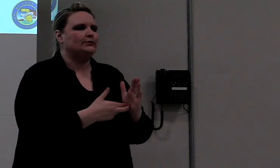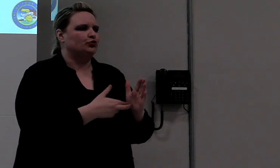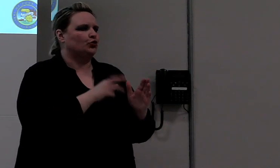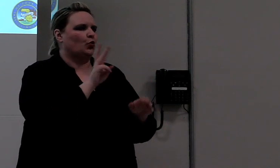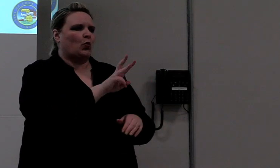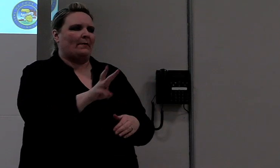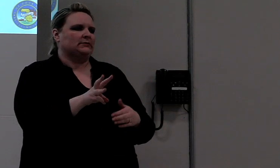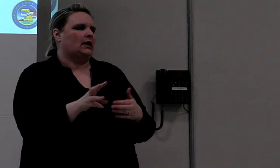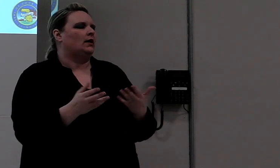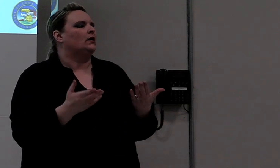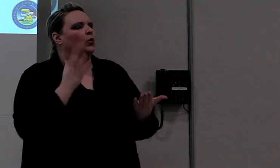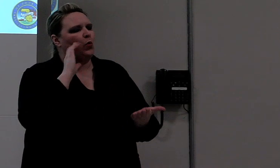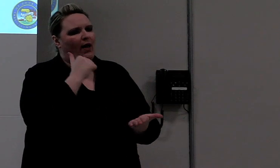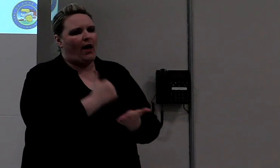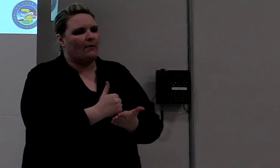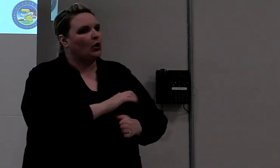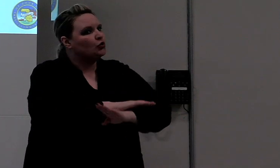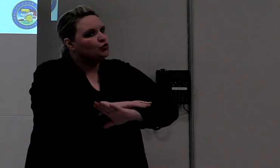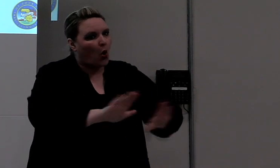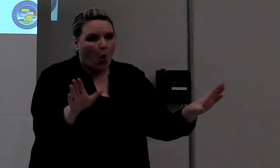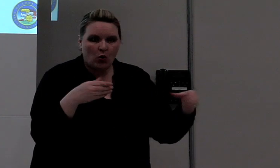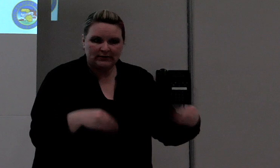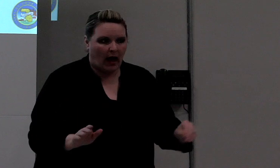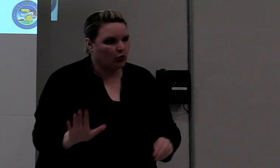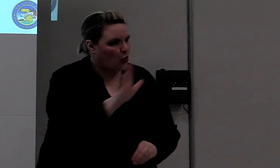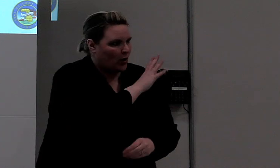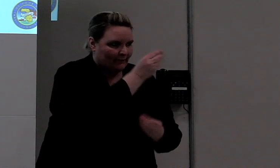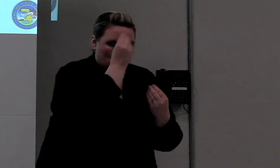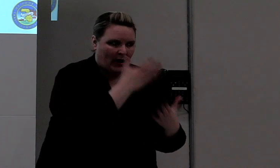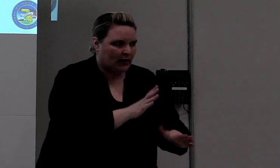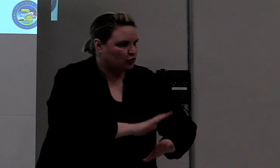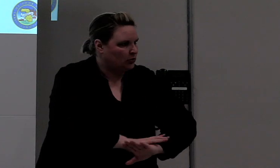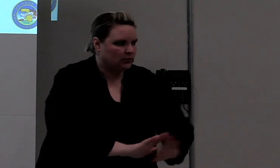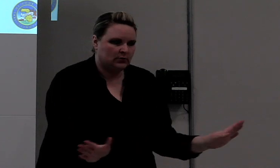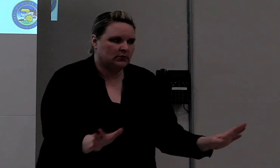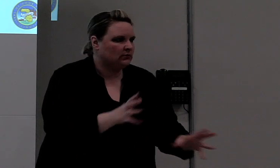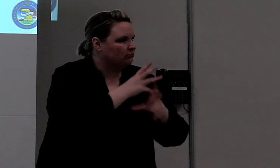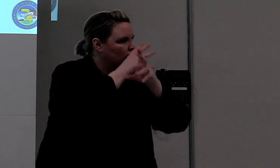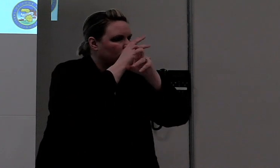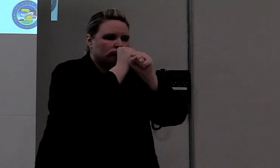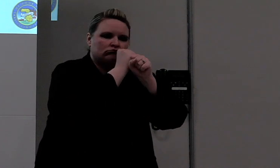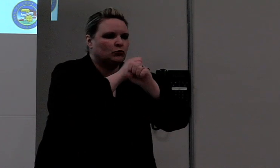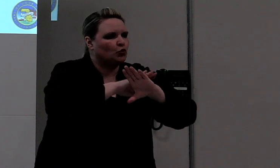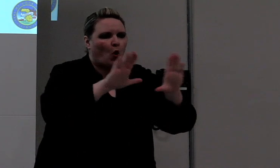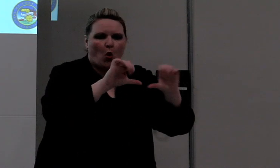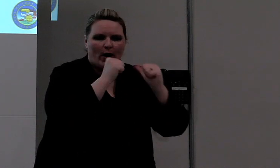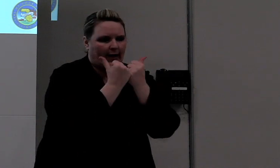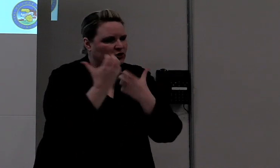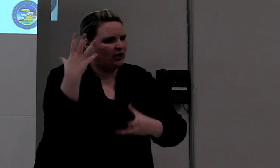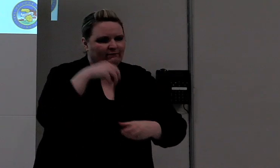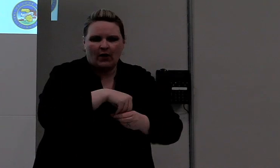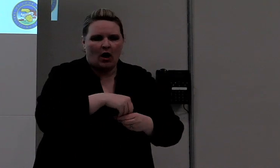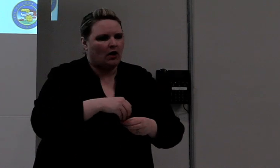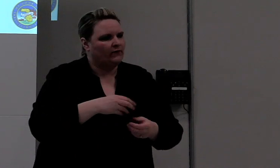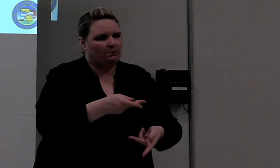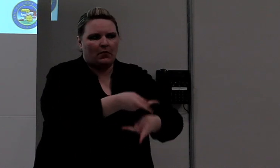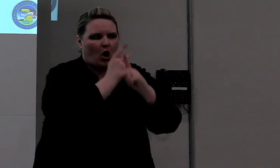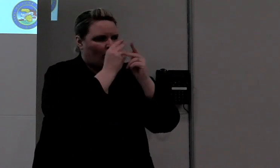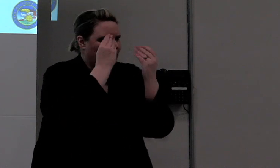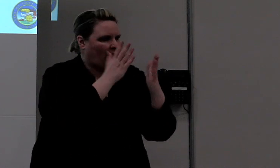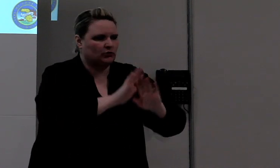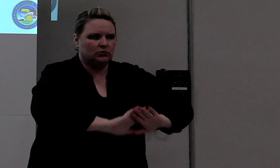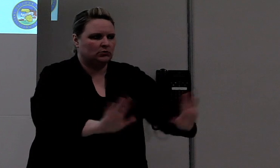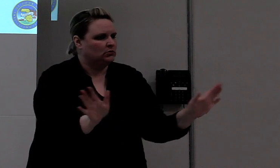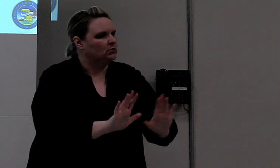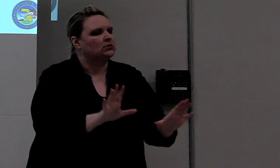process. We do not sell your information to anybody. We do not communicate the information with any other county agency, in fact. So we only use